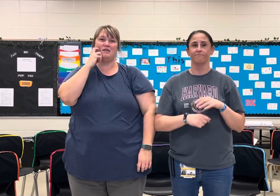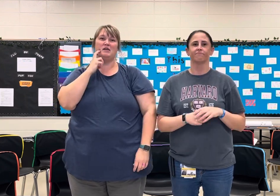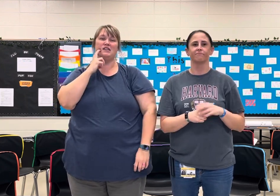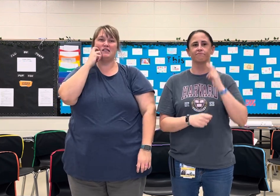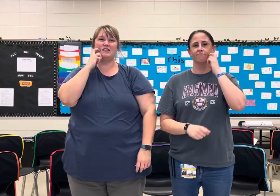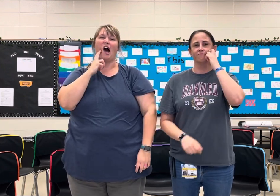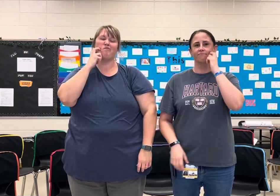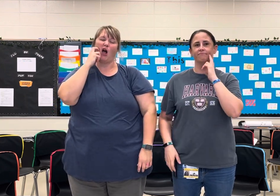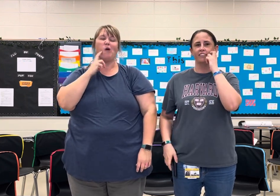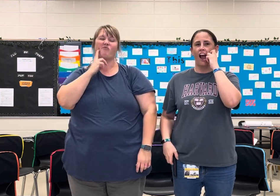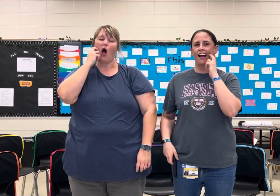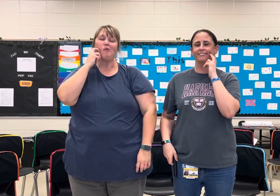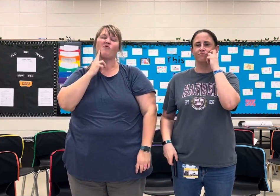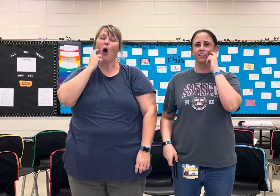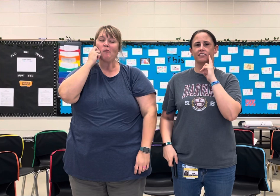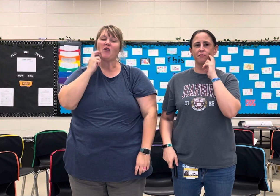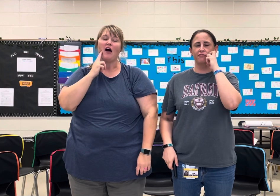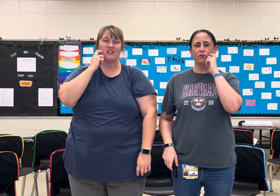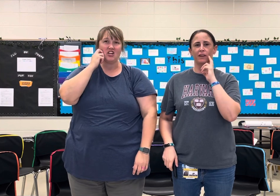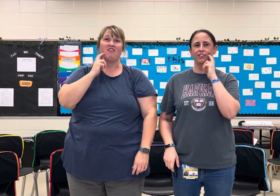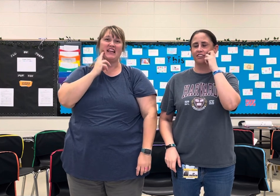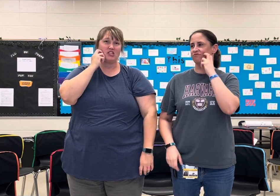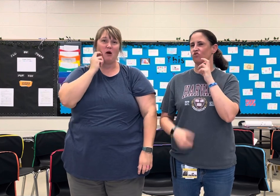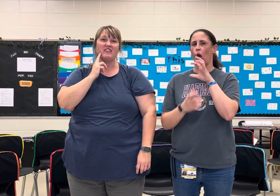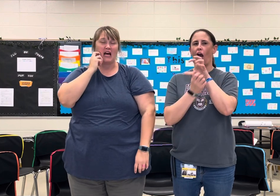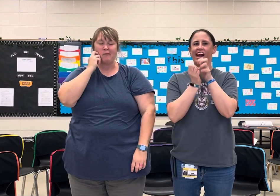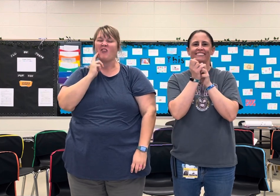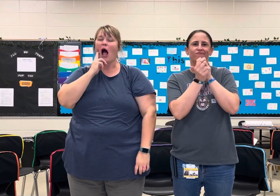Gum. Some of you That when y'all you're like to do all the time.